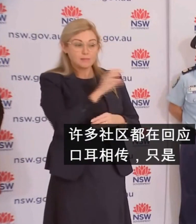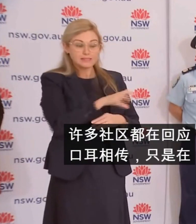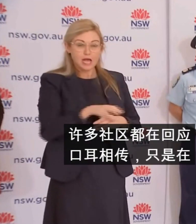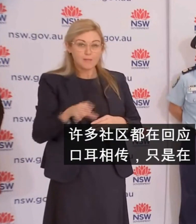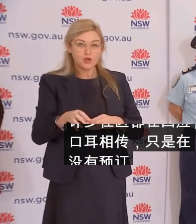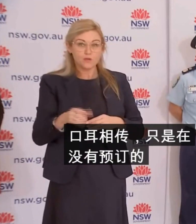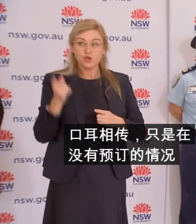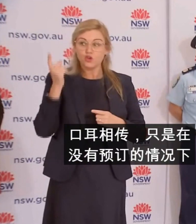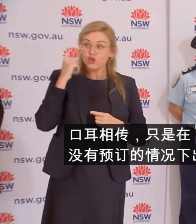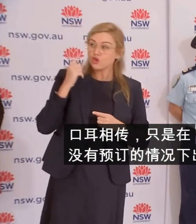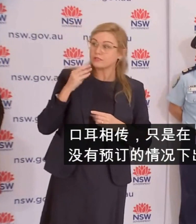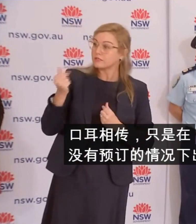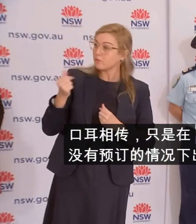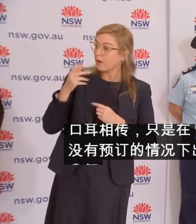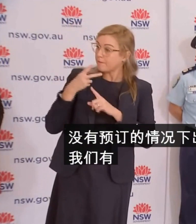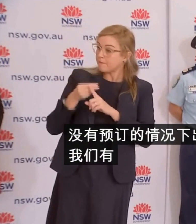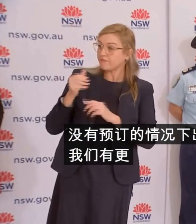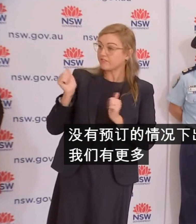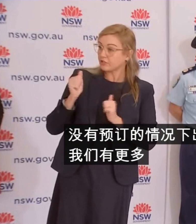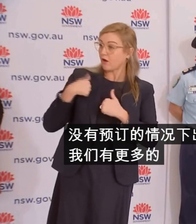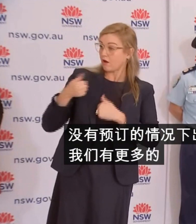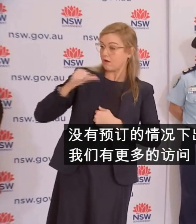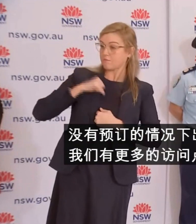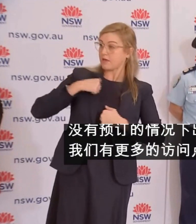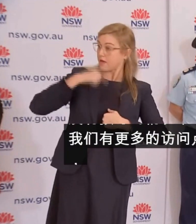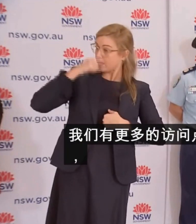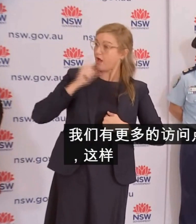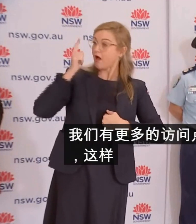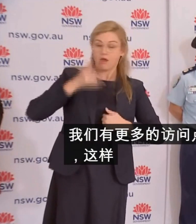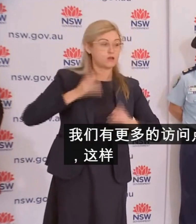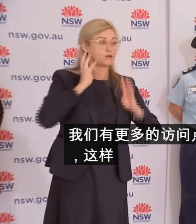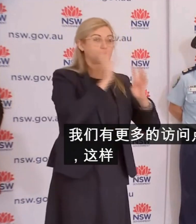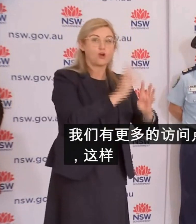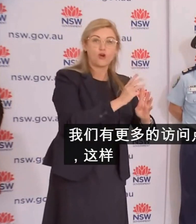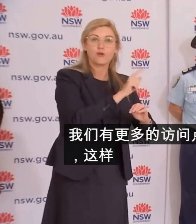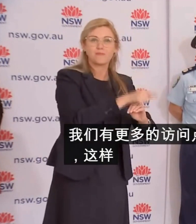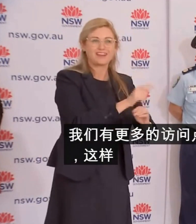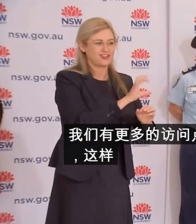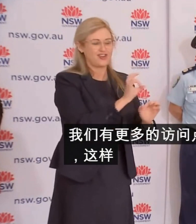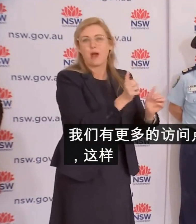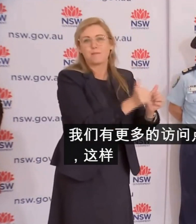just turning up without making bookings, and we want to make sure we have additional points of access for that to be the case.